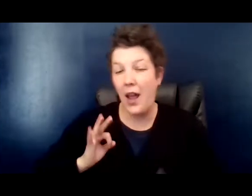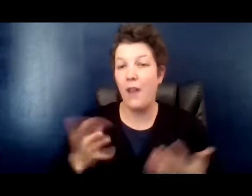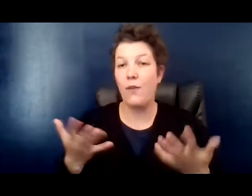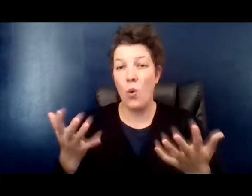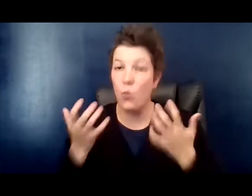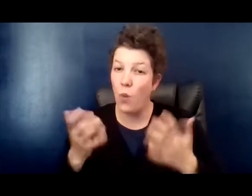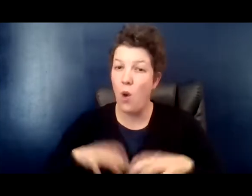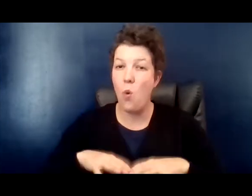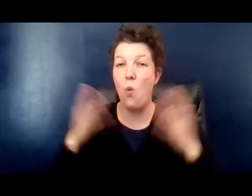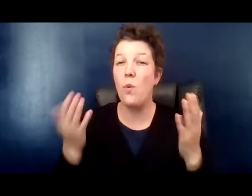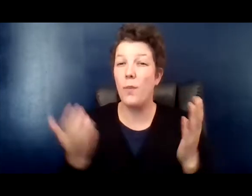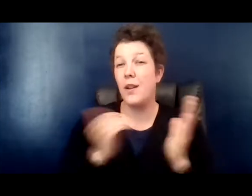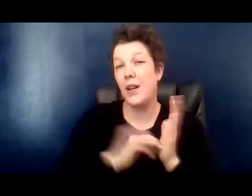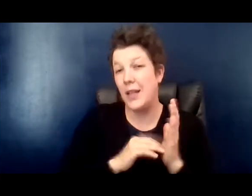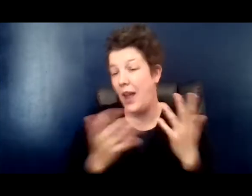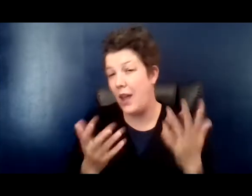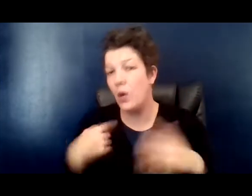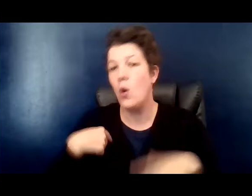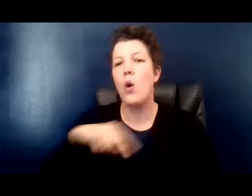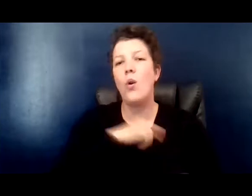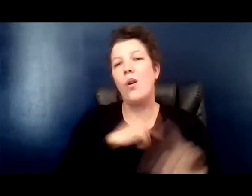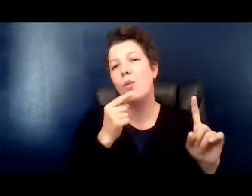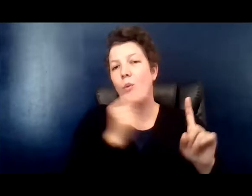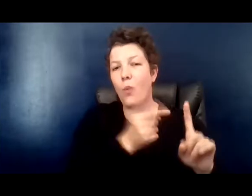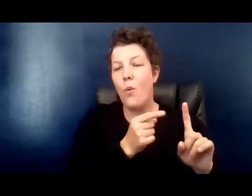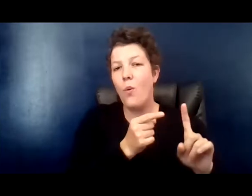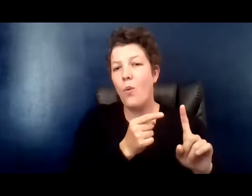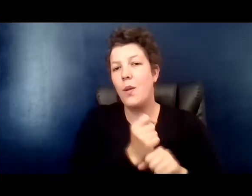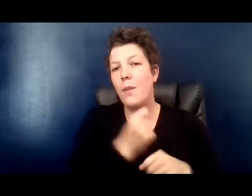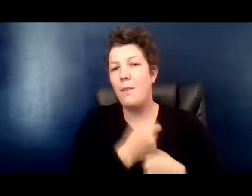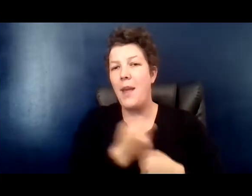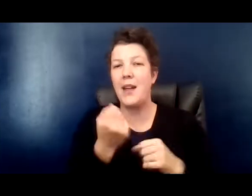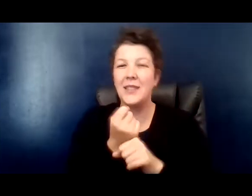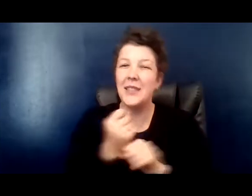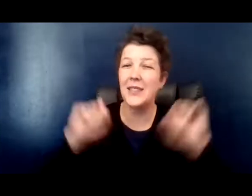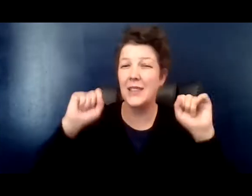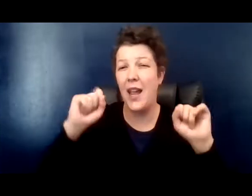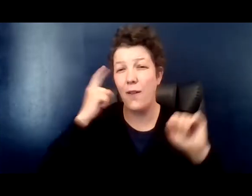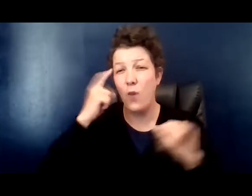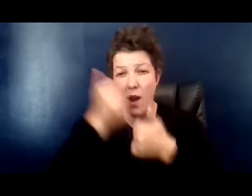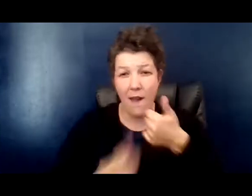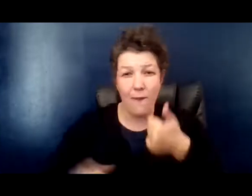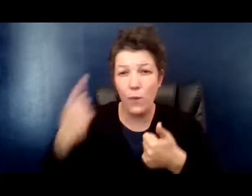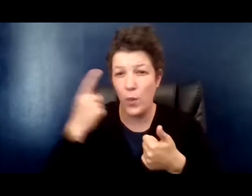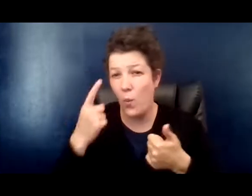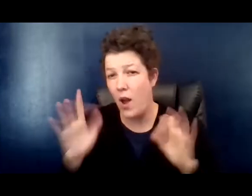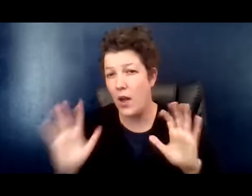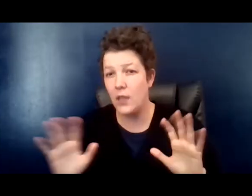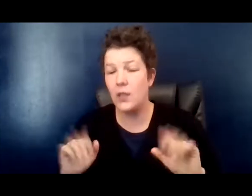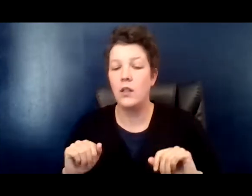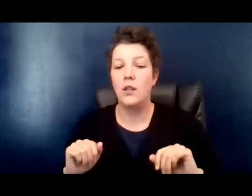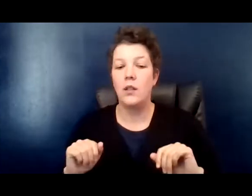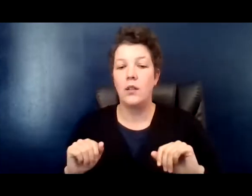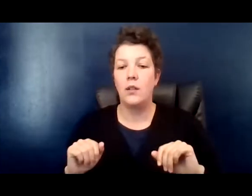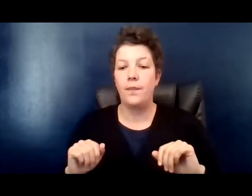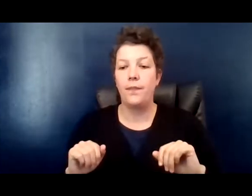some mechanism, to make it safe for both. We would never ever think about or consider